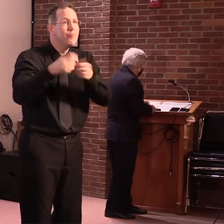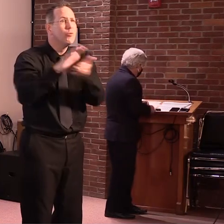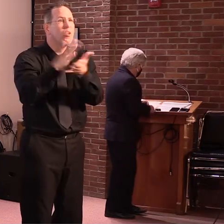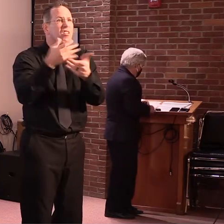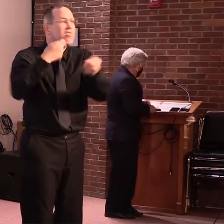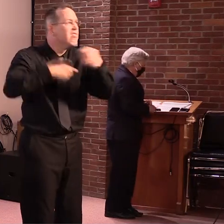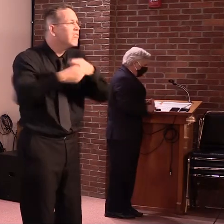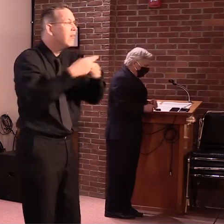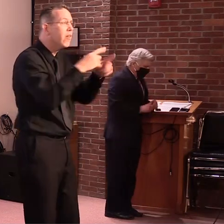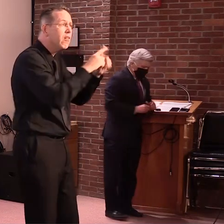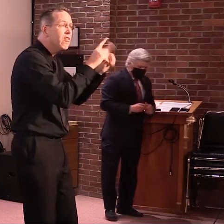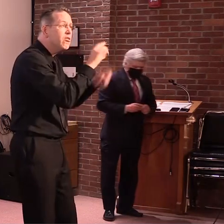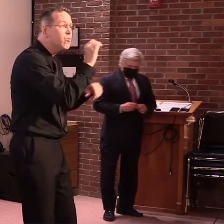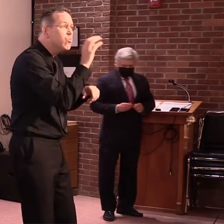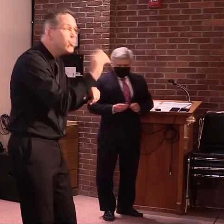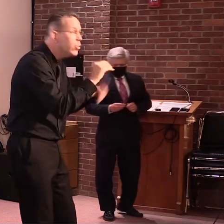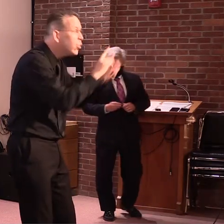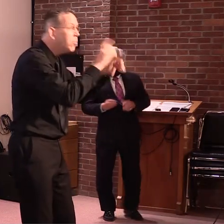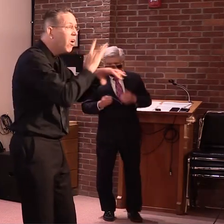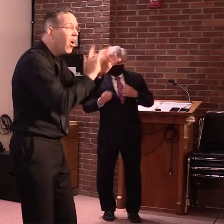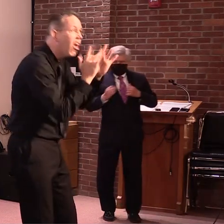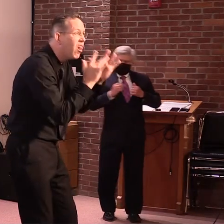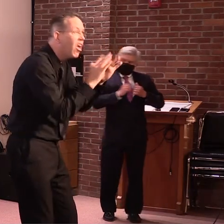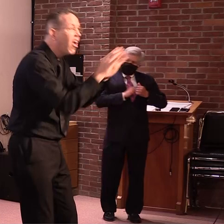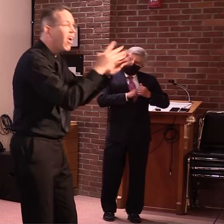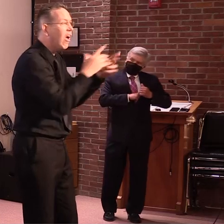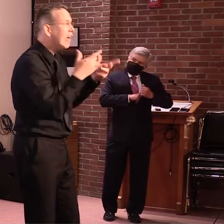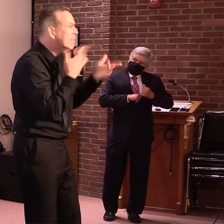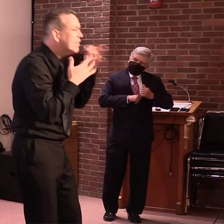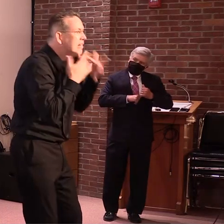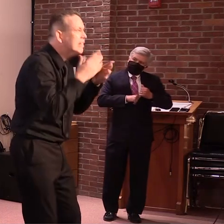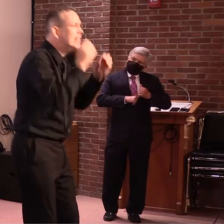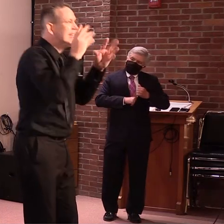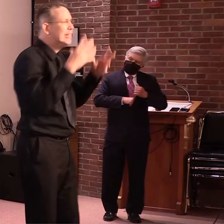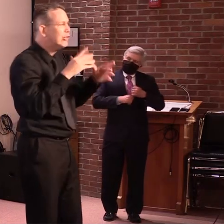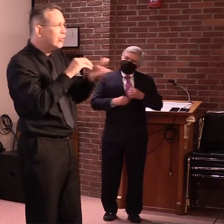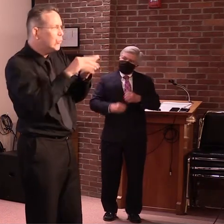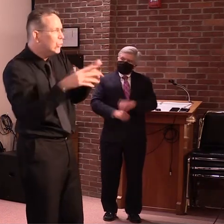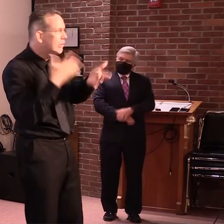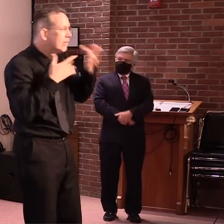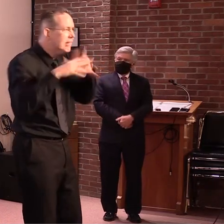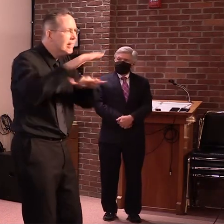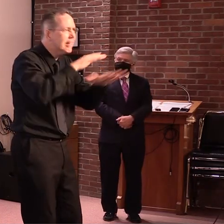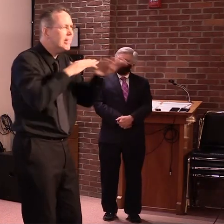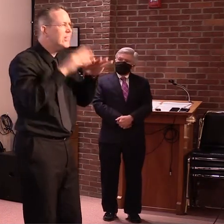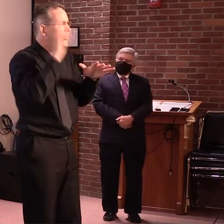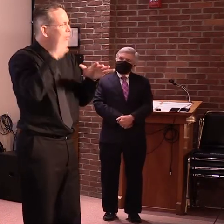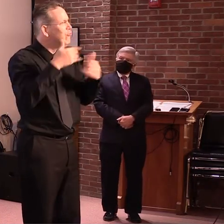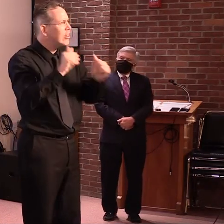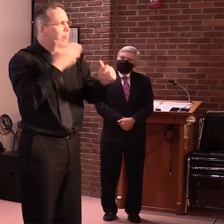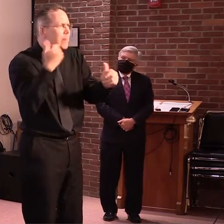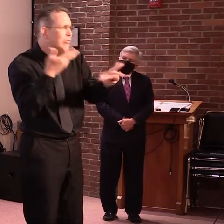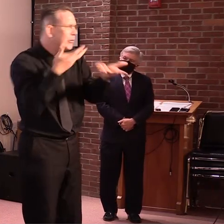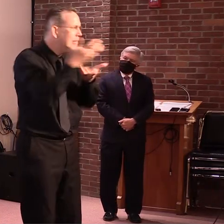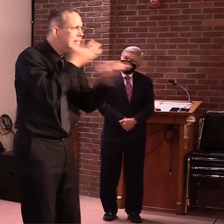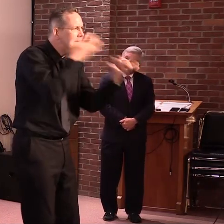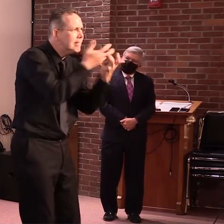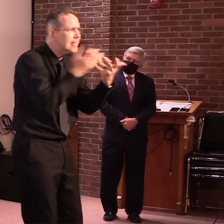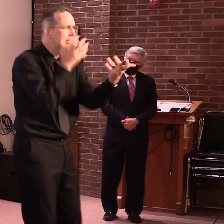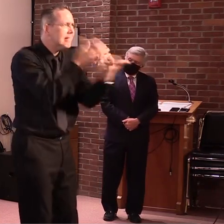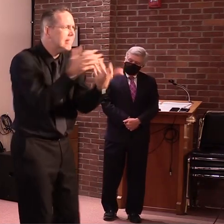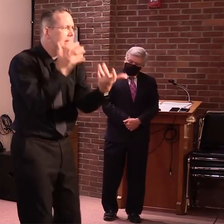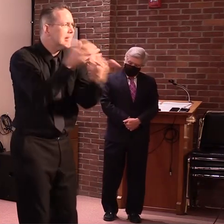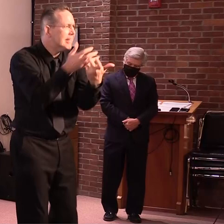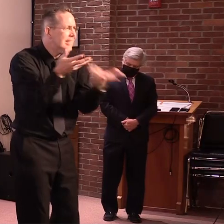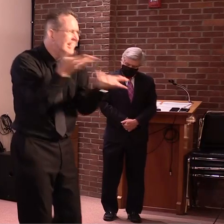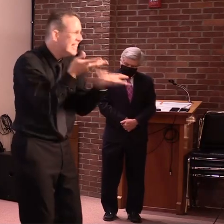by getting creative and doing everything they could to make sure kids succeed, I think we can all agree this